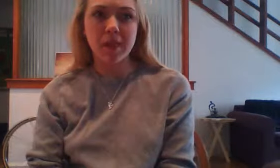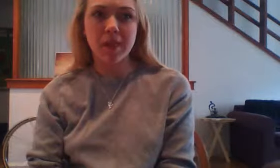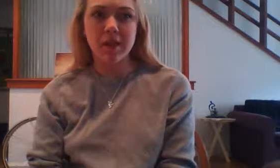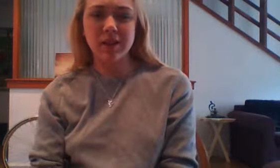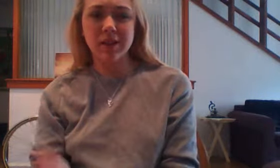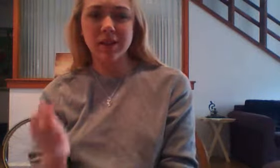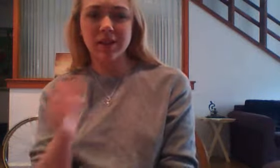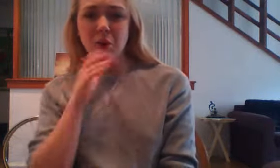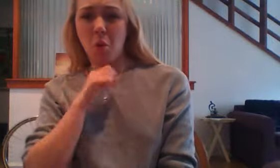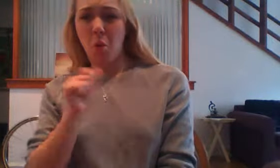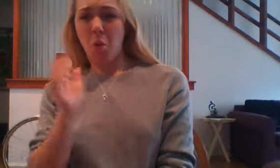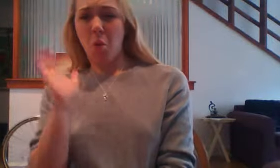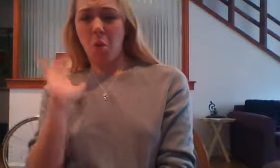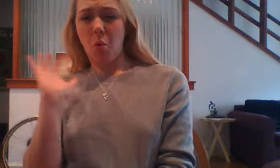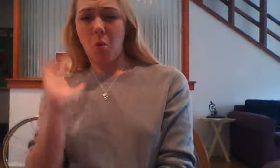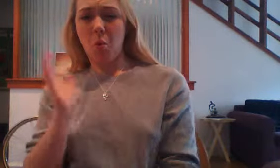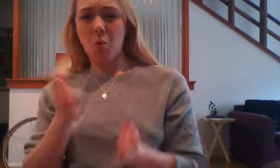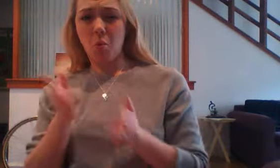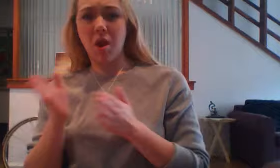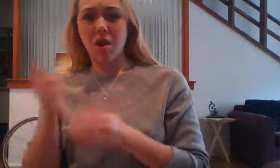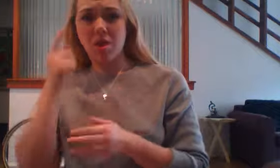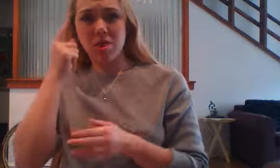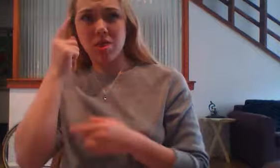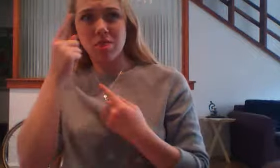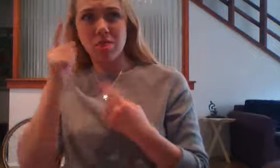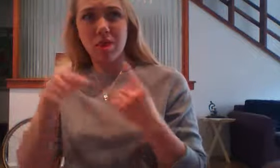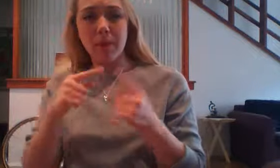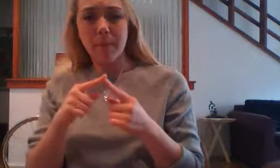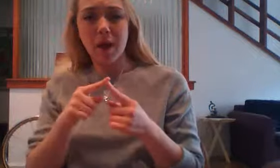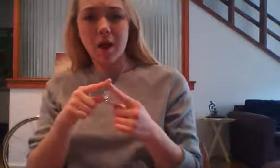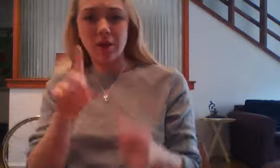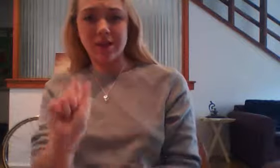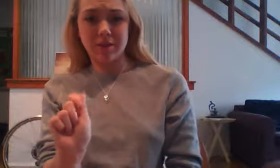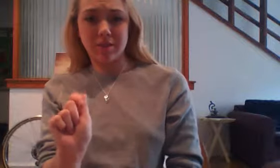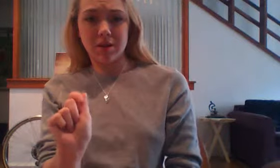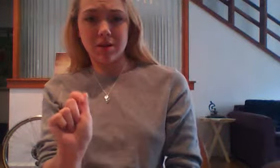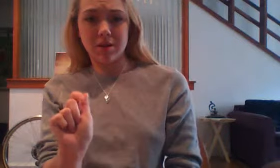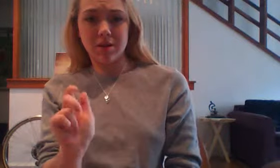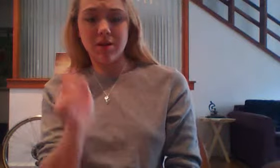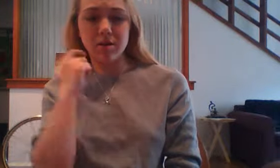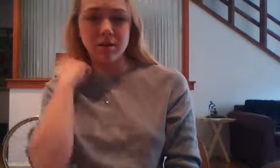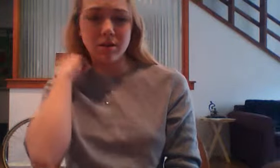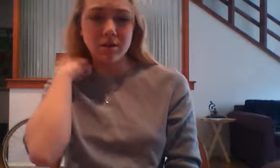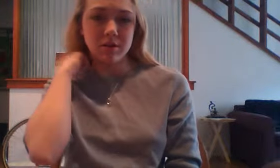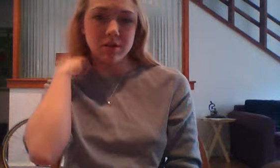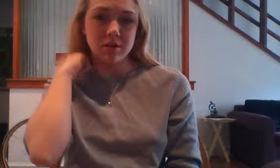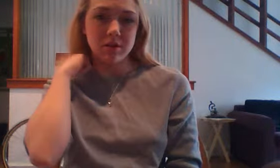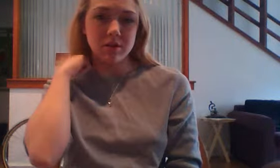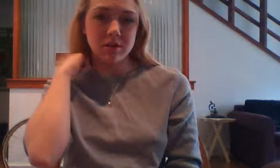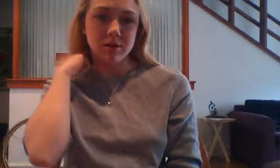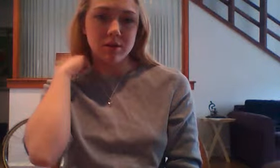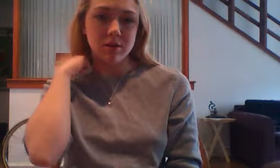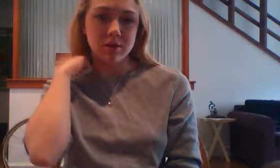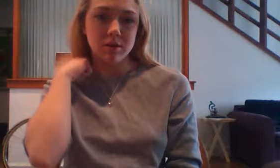disability. New thinking really is following the spirit of the law. And Congress's intent with the ADA was to level the playing field.